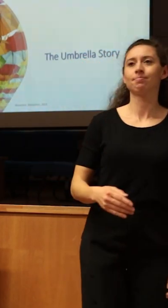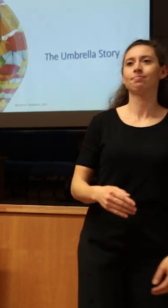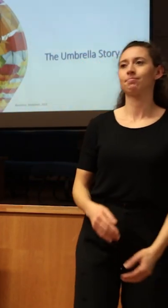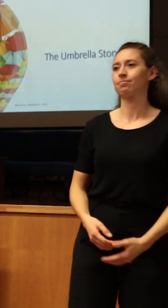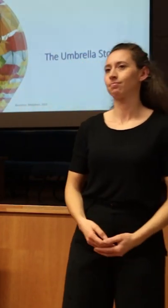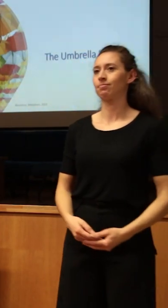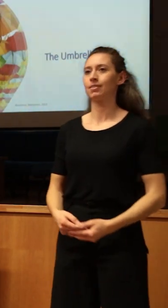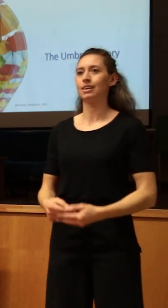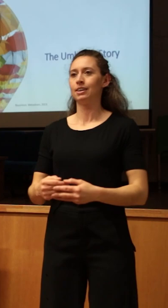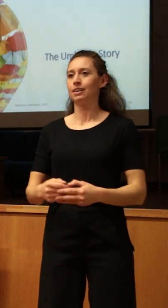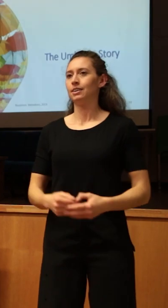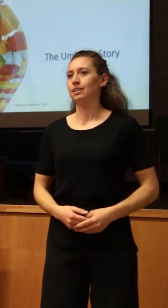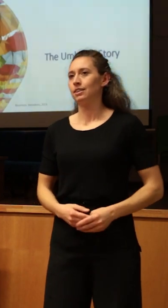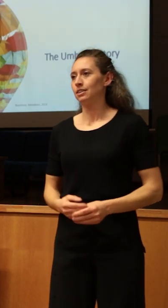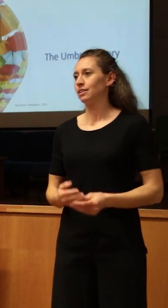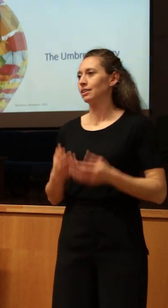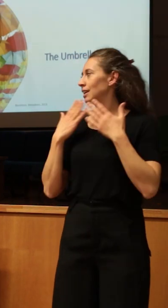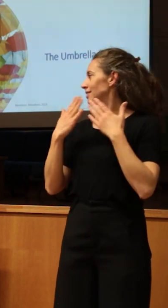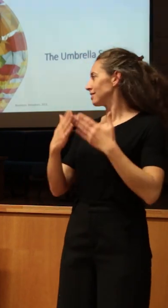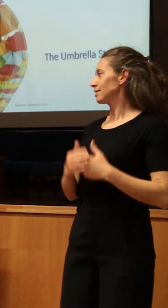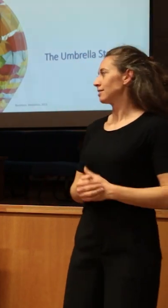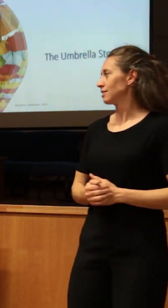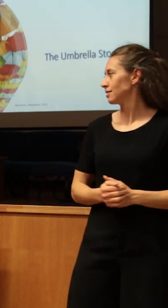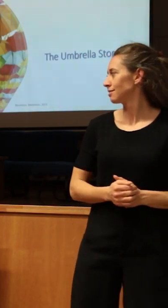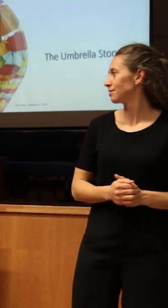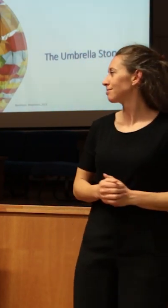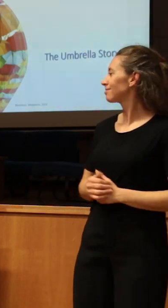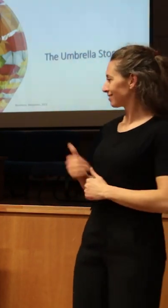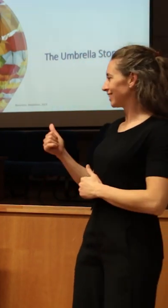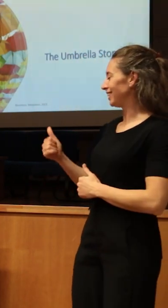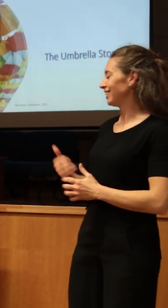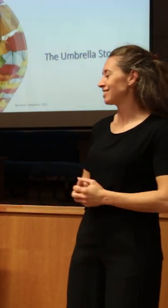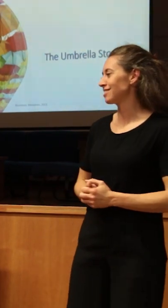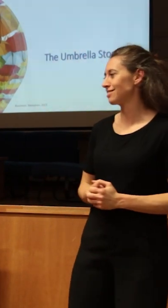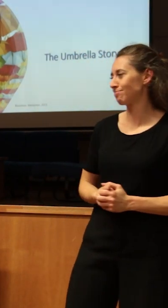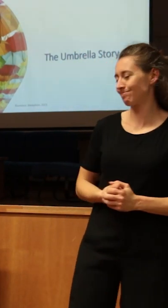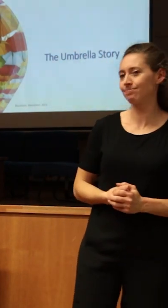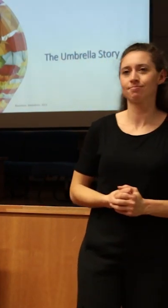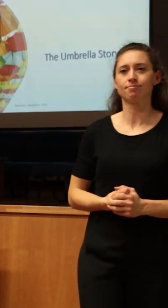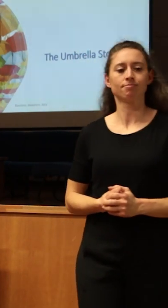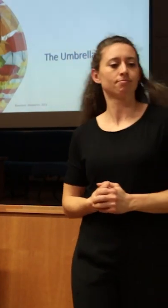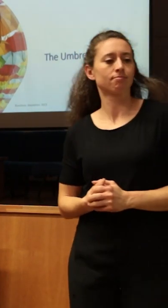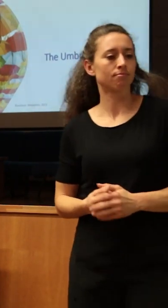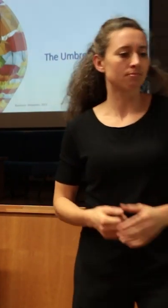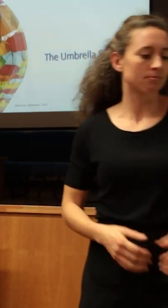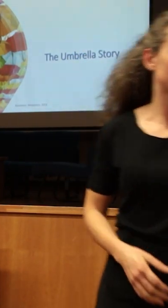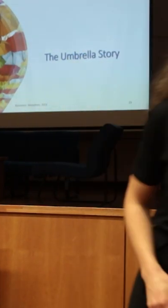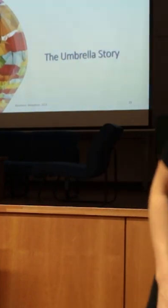And thank you for inviting me. Thank you. Yeah, muchas gracias. Yeah, thank you.